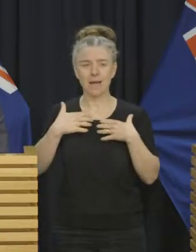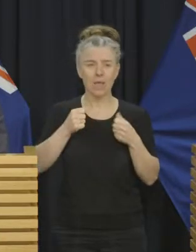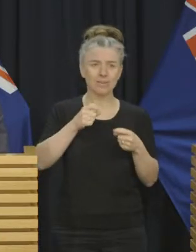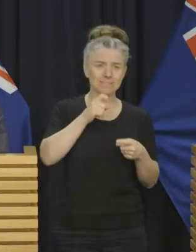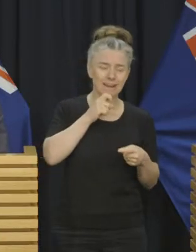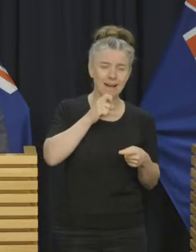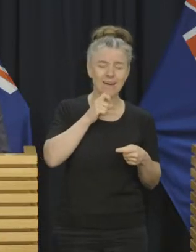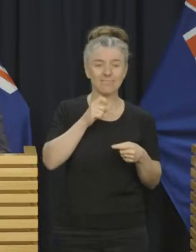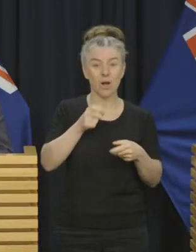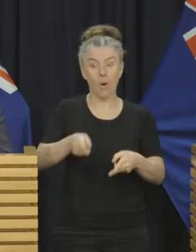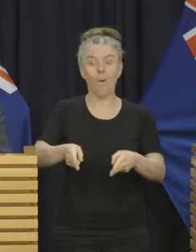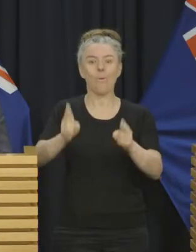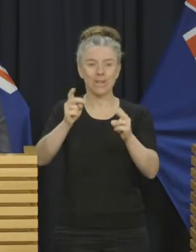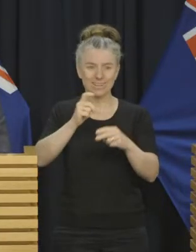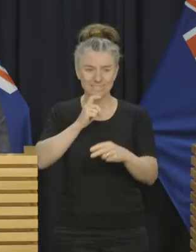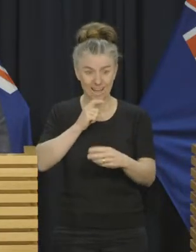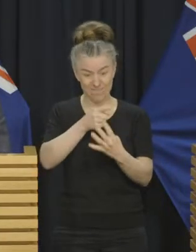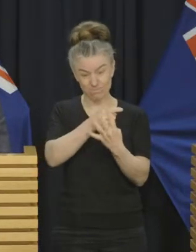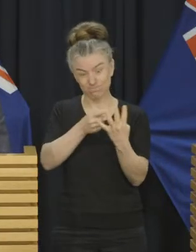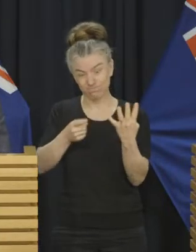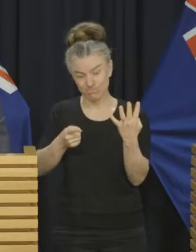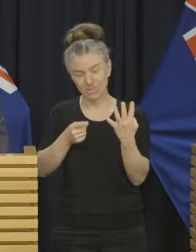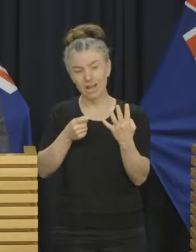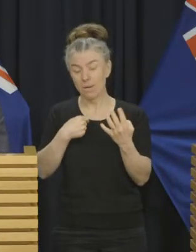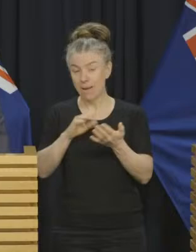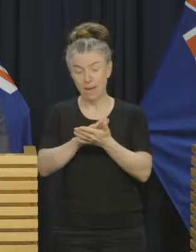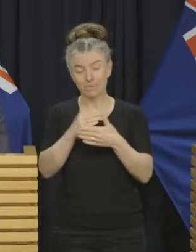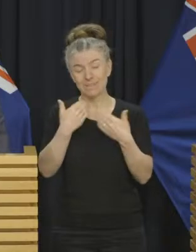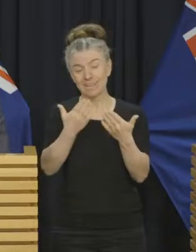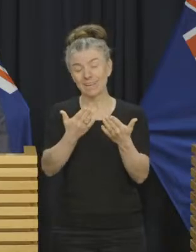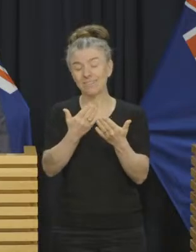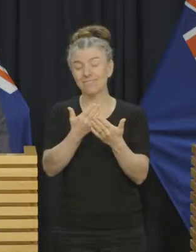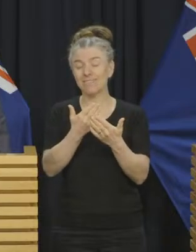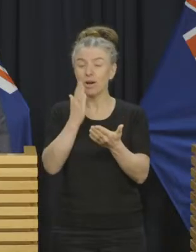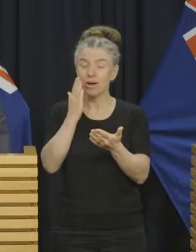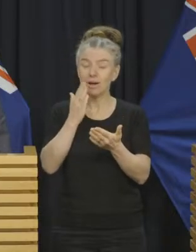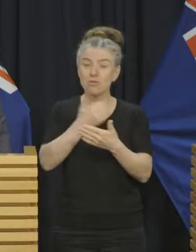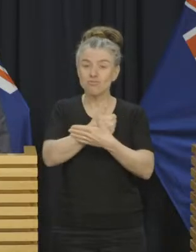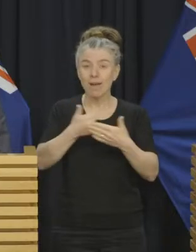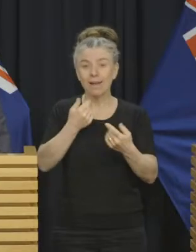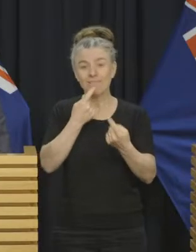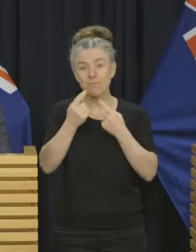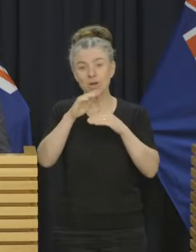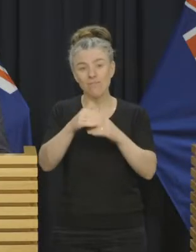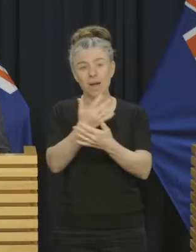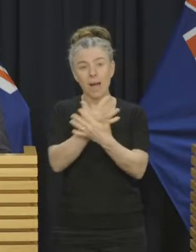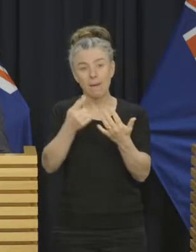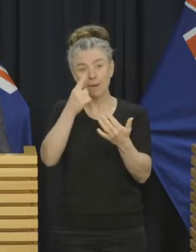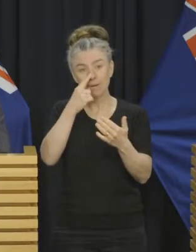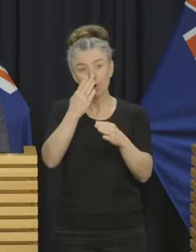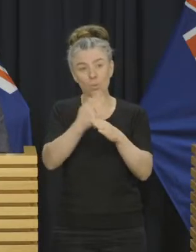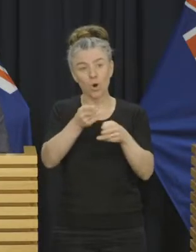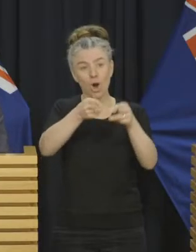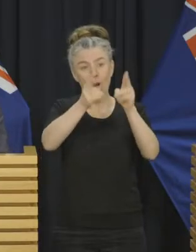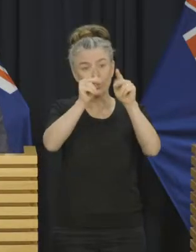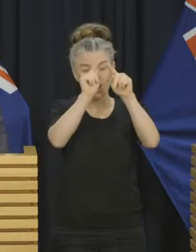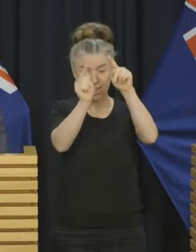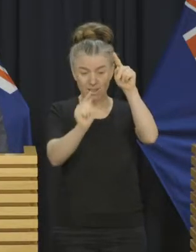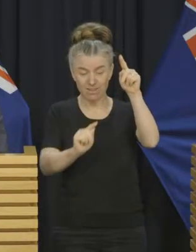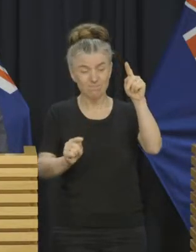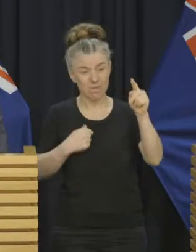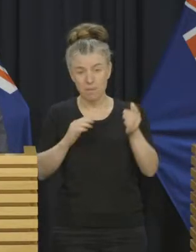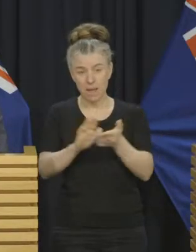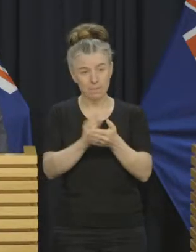well. So I'm certainly happy to get you a regular head count, if you like, of how many people are working across all of the different